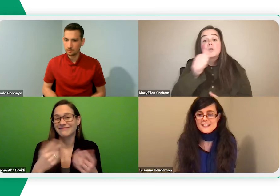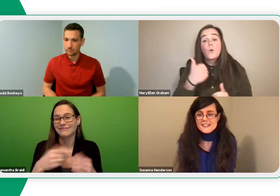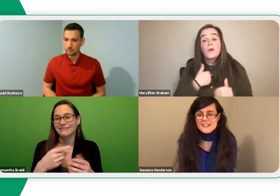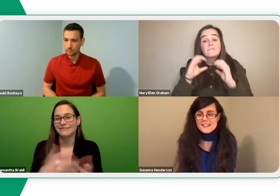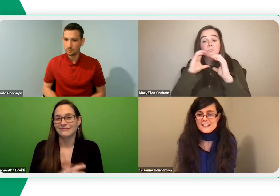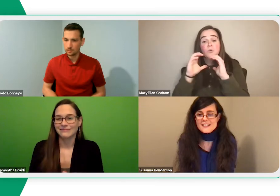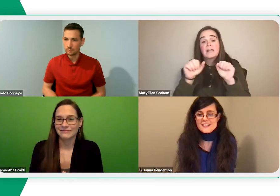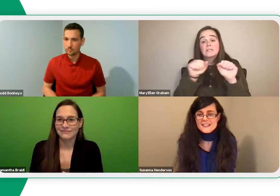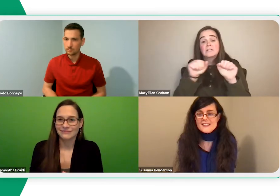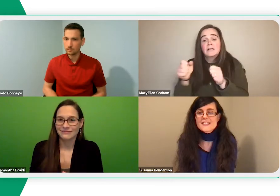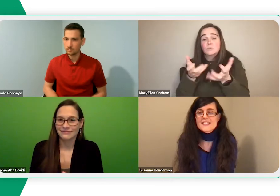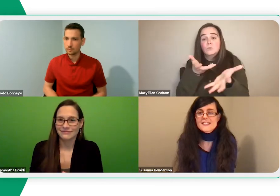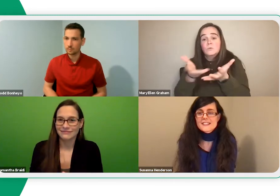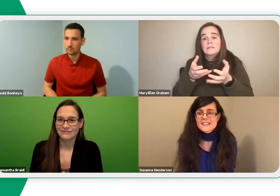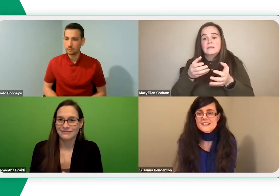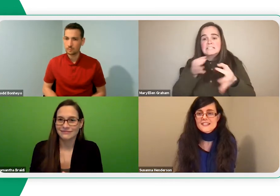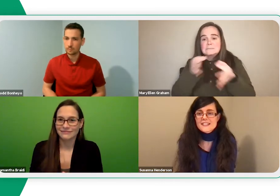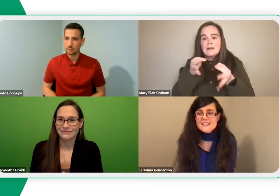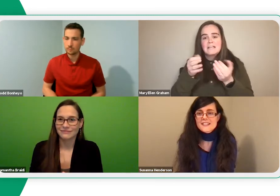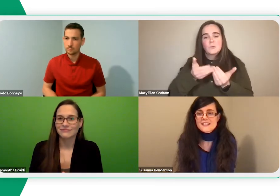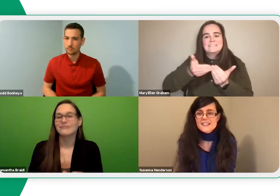off being real with them.